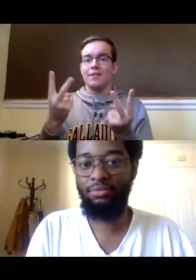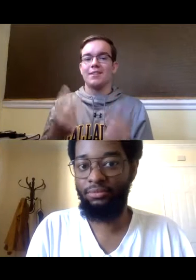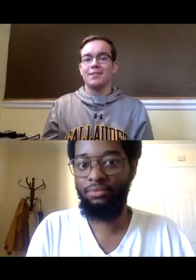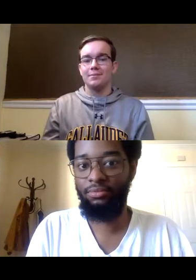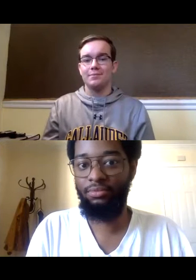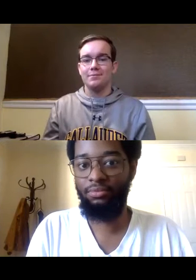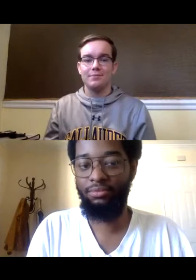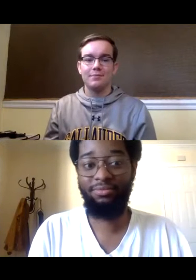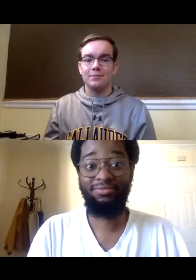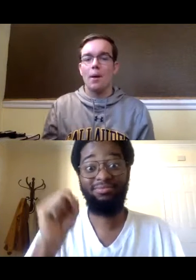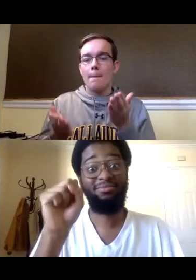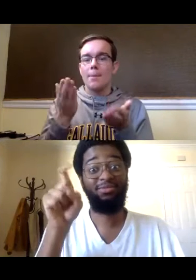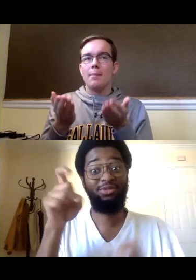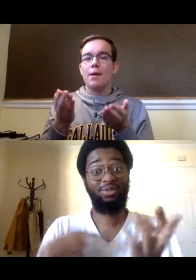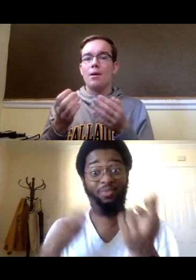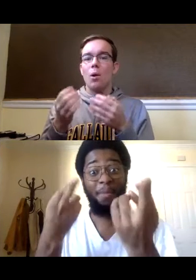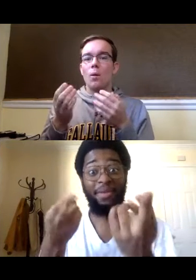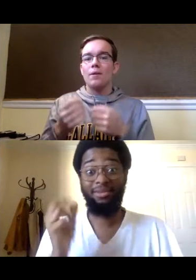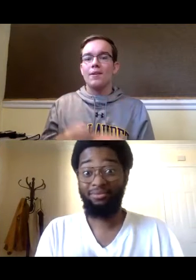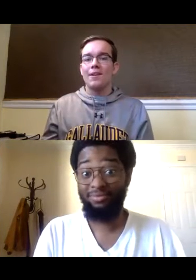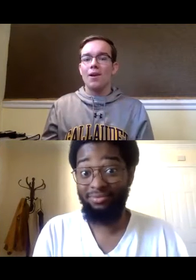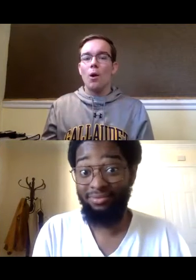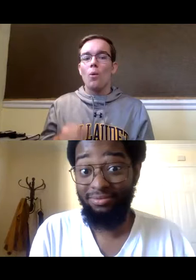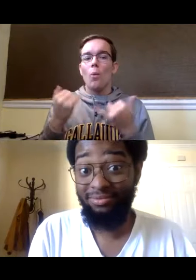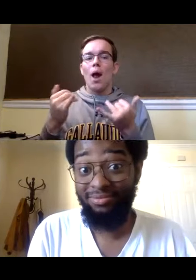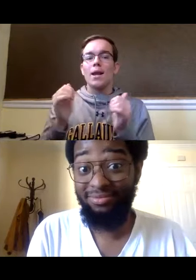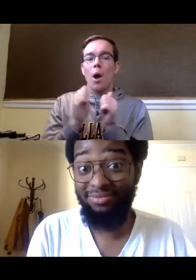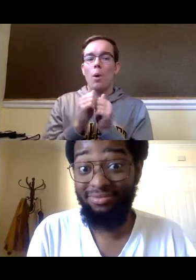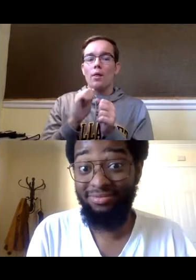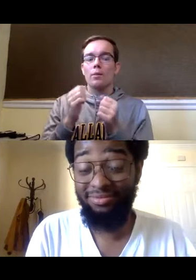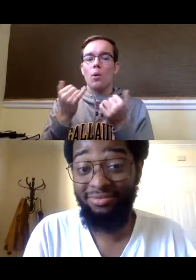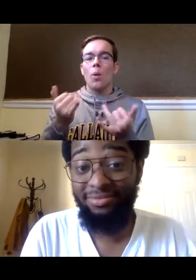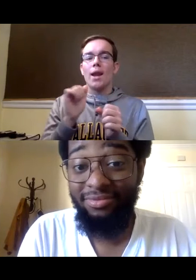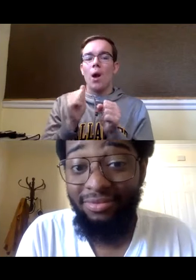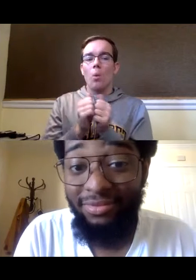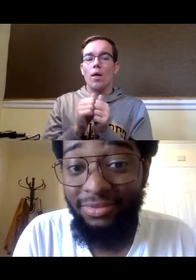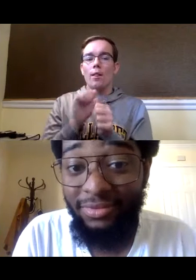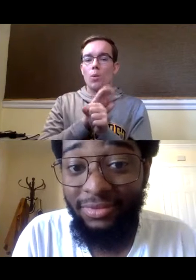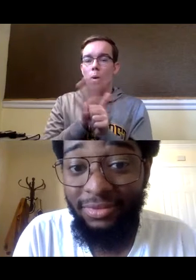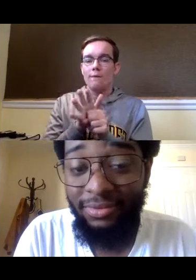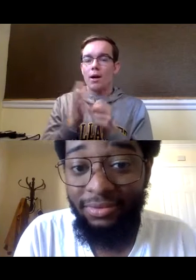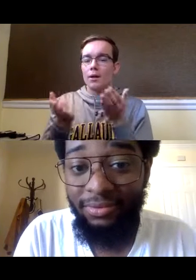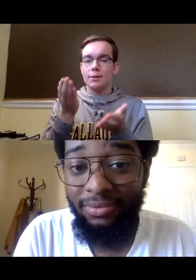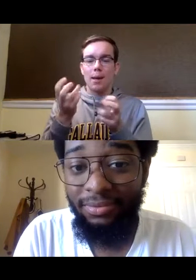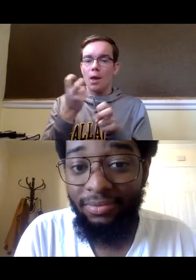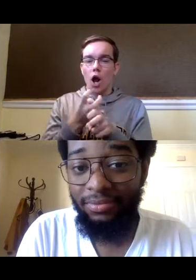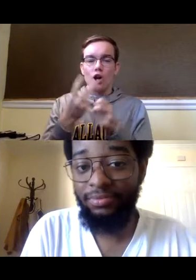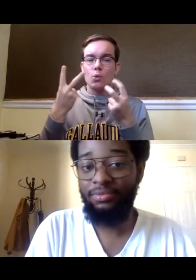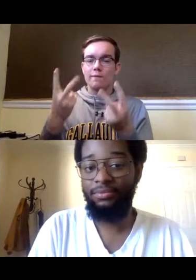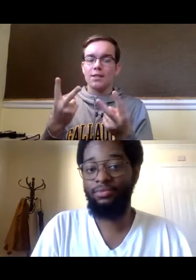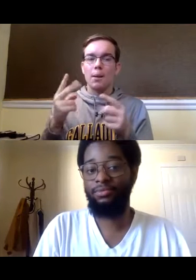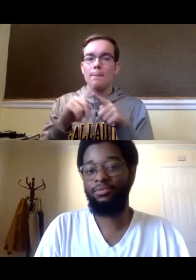is an amazing place to visit. Oh yeah, it's highly recommend you go. Yes. Right now